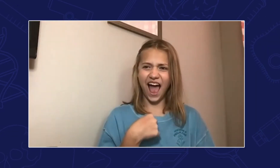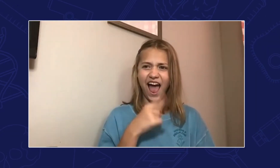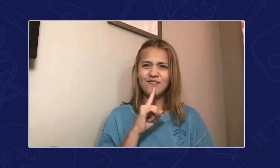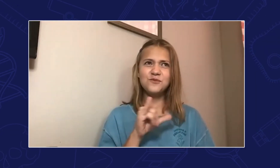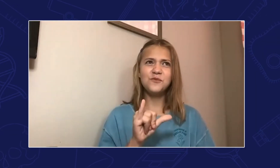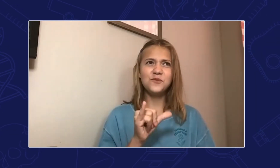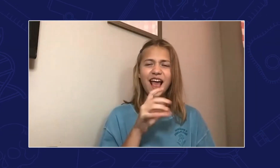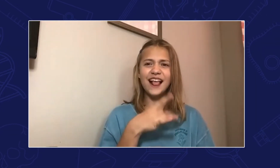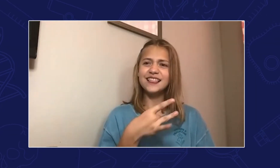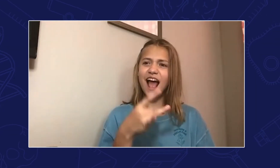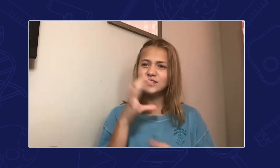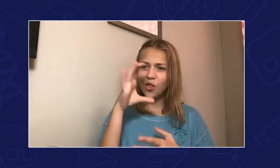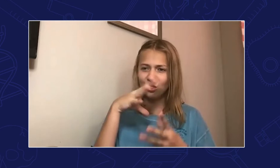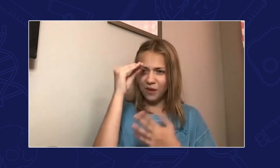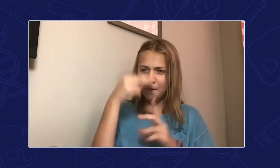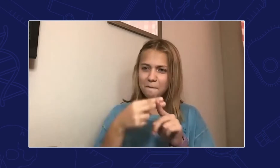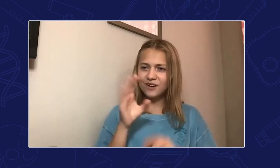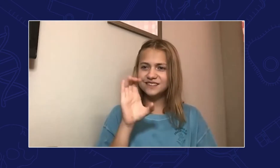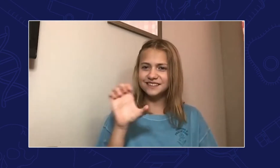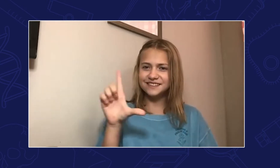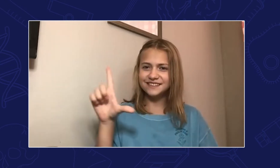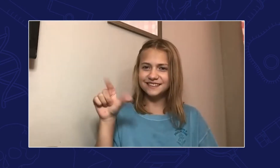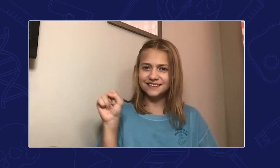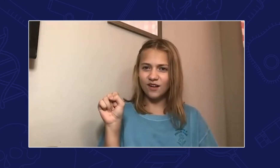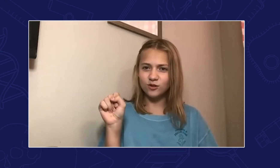Usually I really like learning about cells.